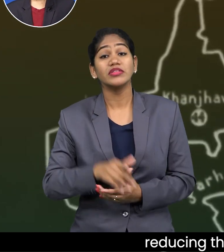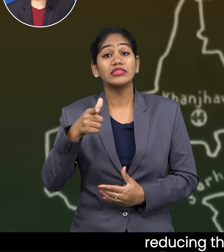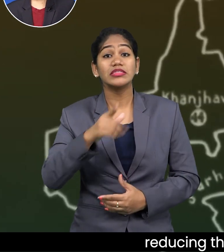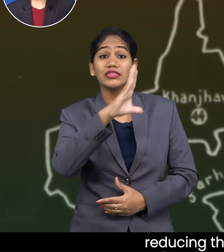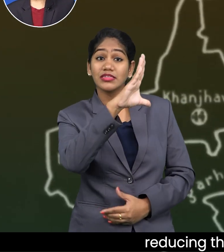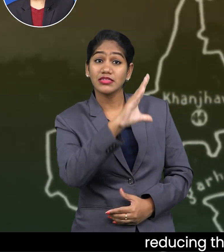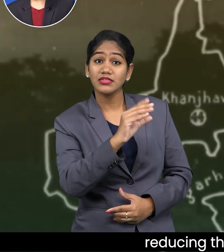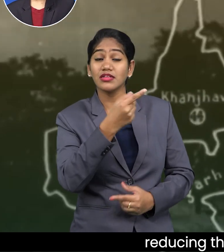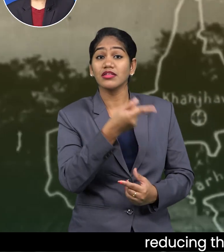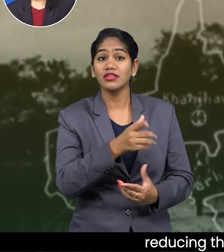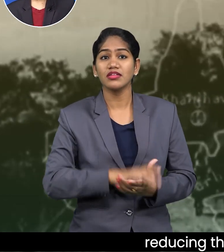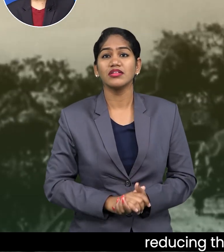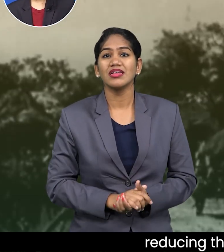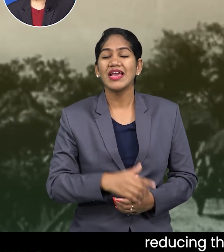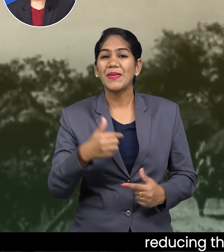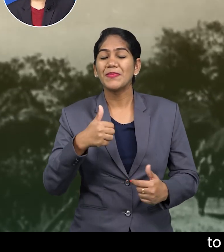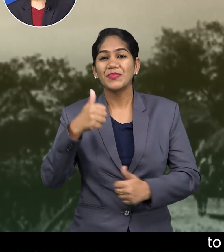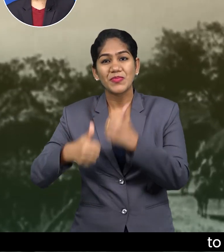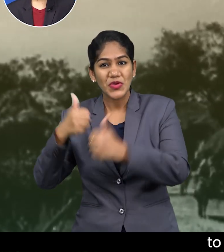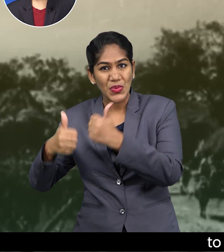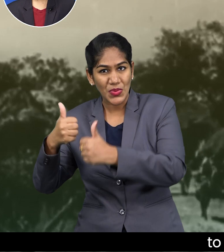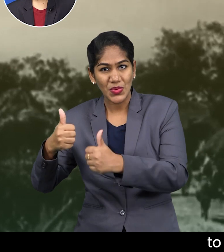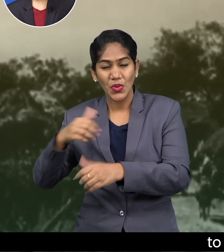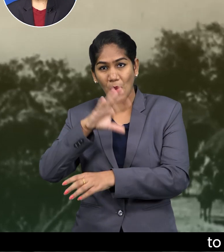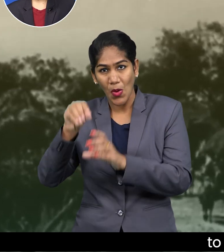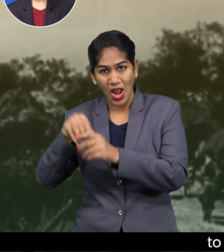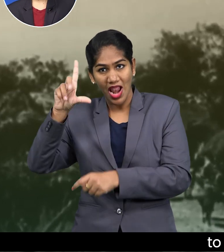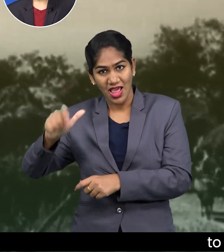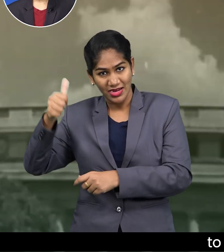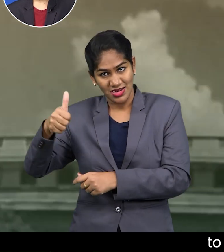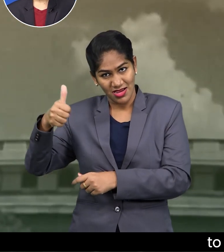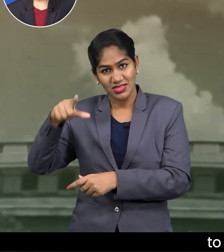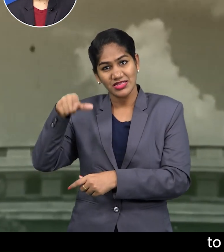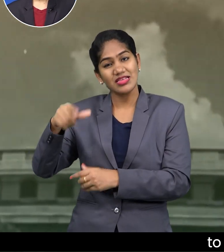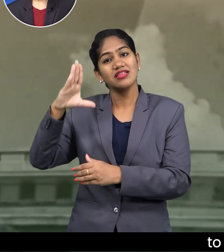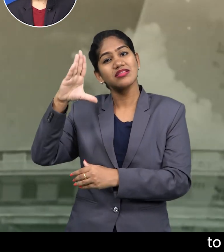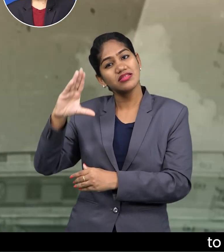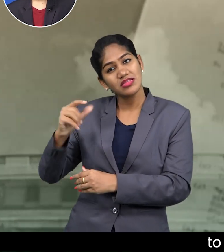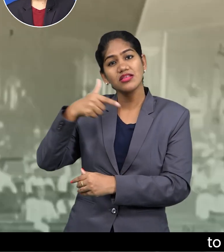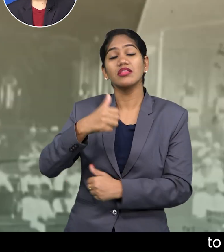reducing the competing candidates to almost nothing.